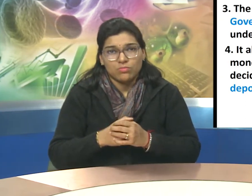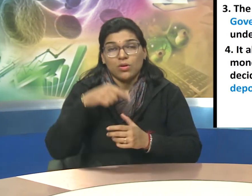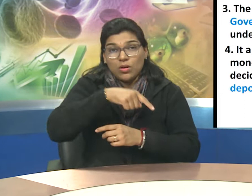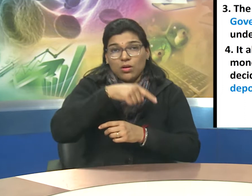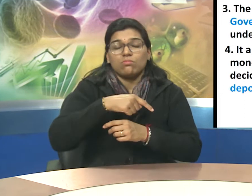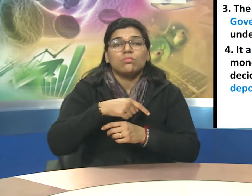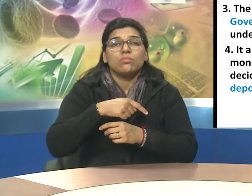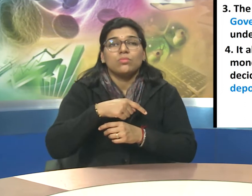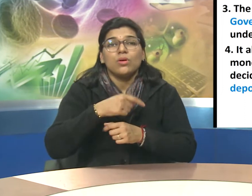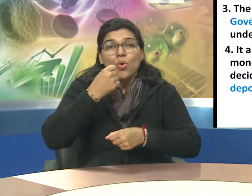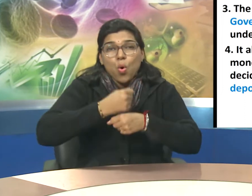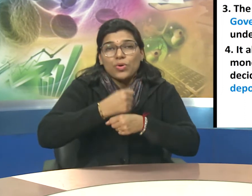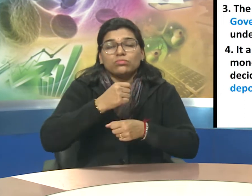And the fourth